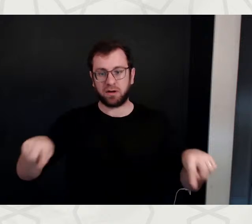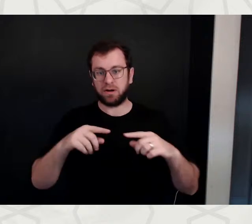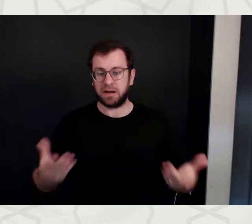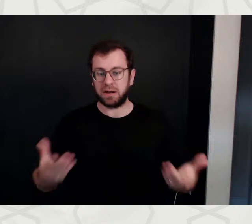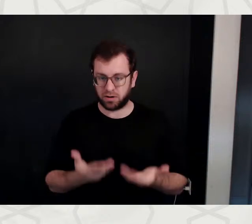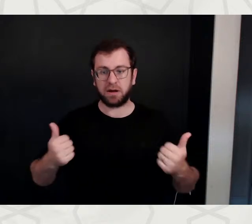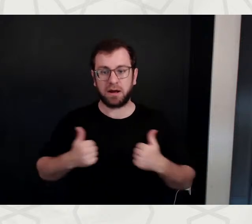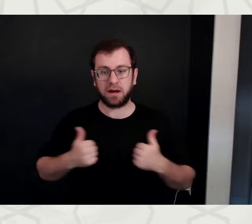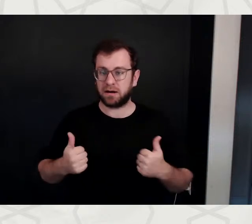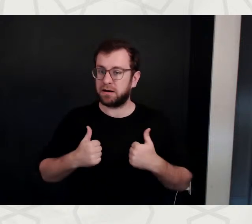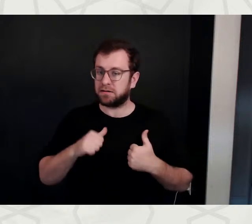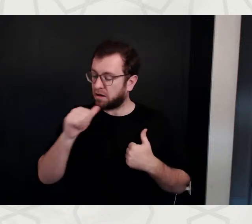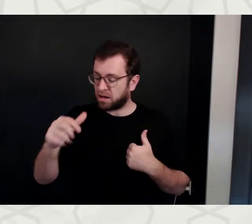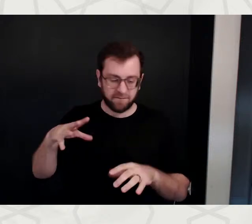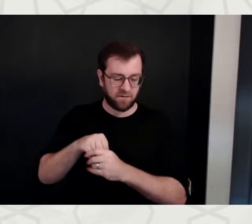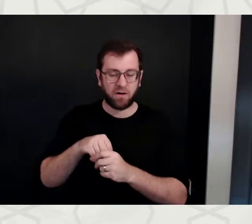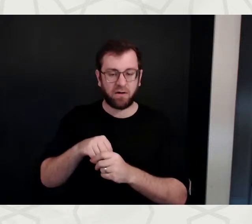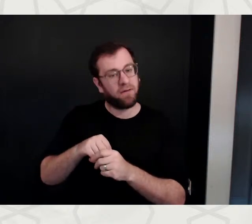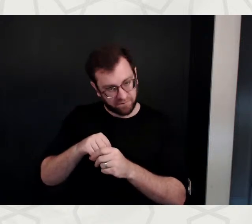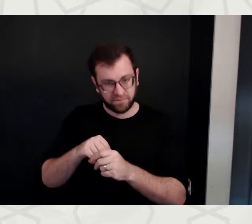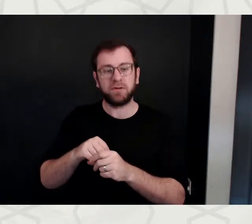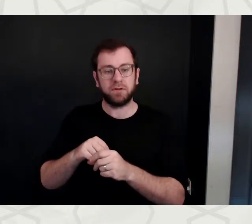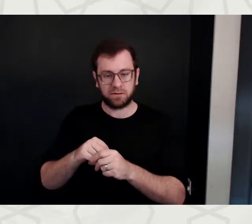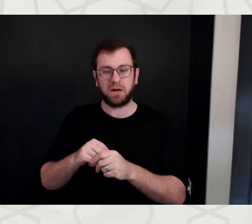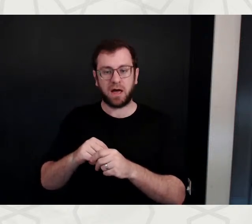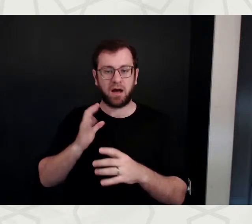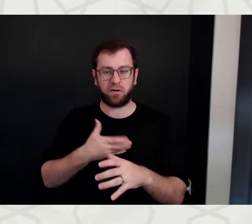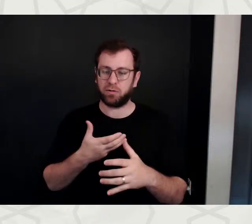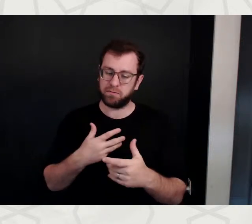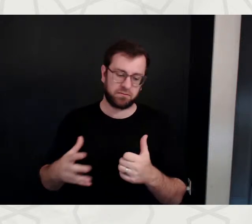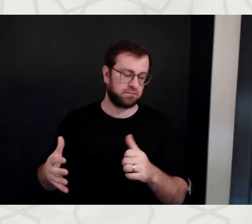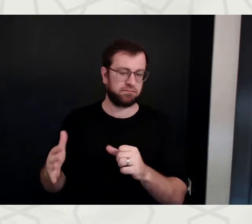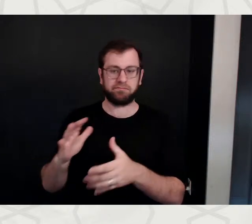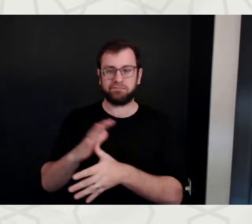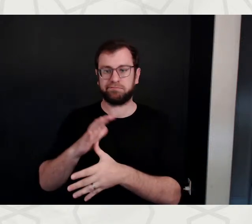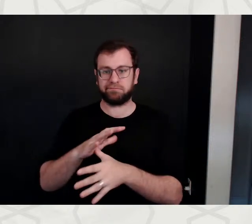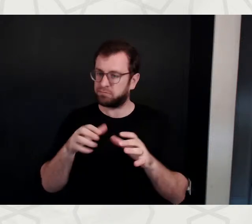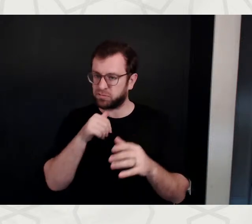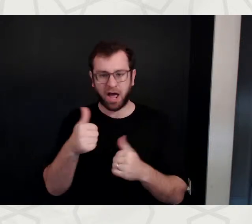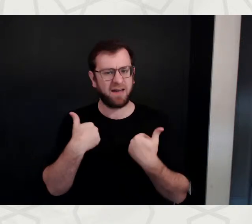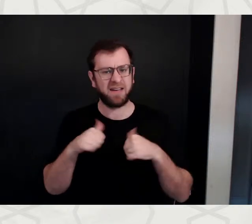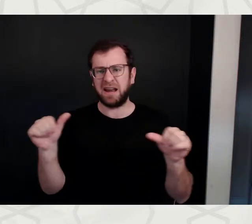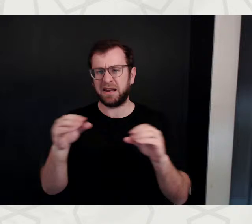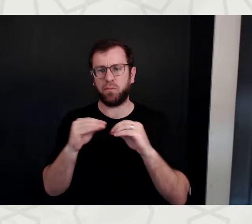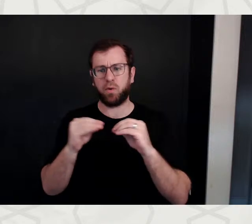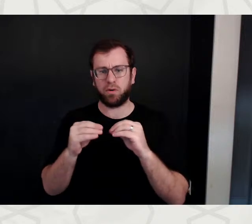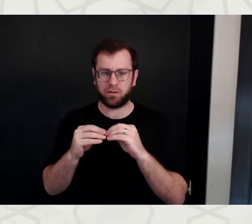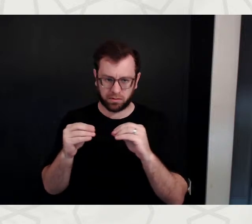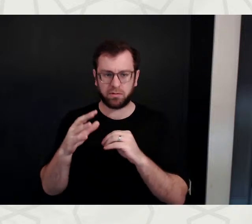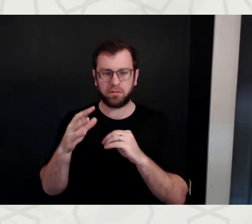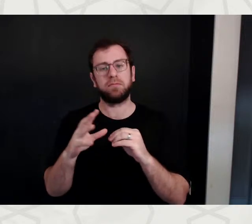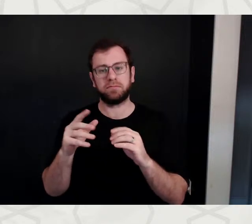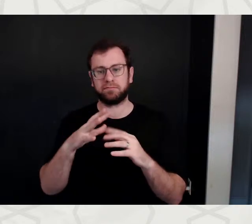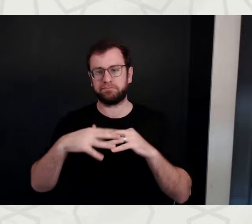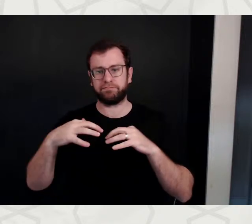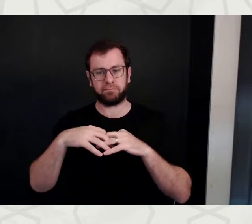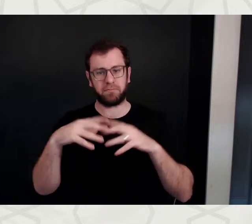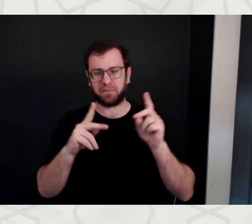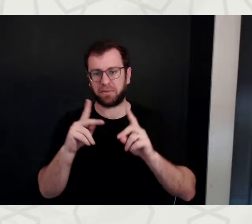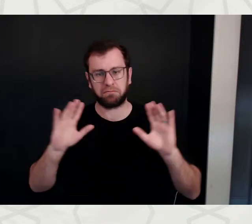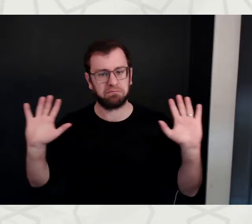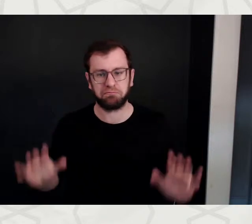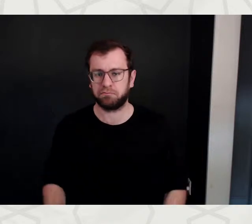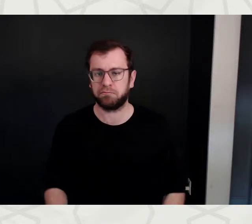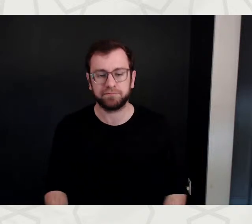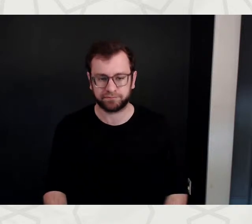has not been absorbed into the body politic. No more Indians. It's a slow genocide. And so